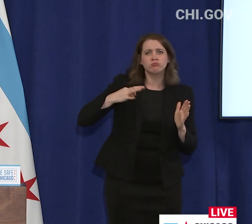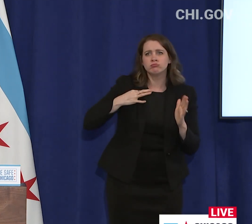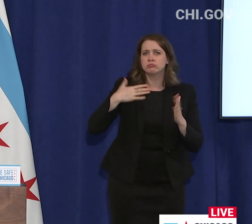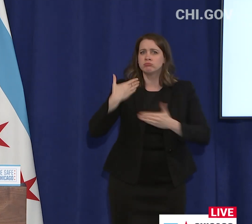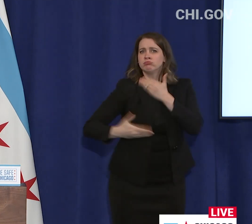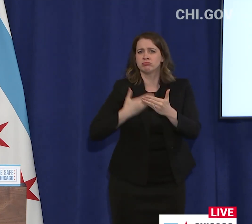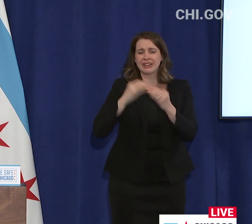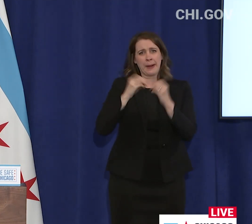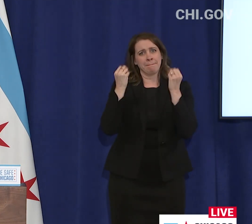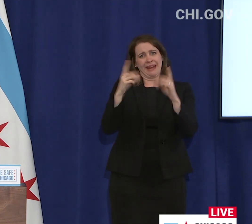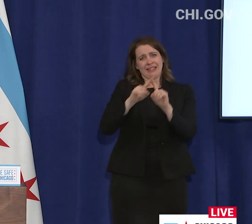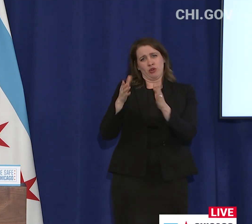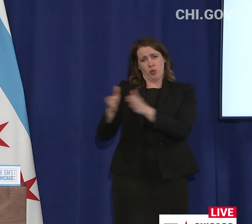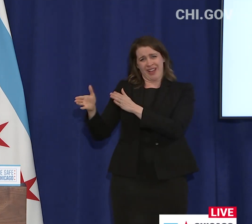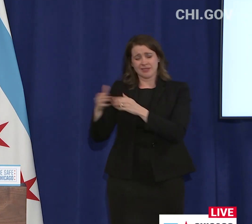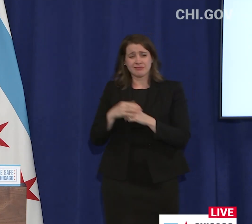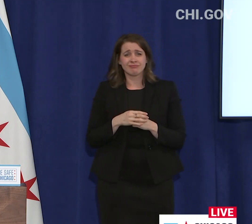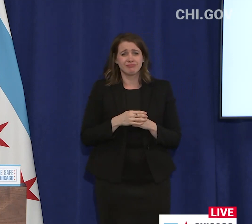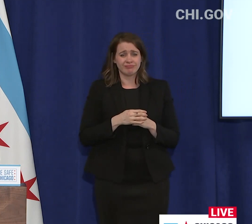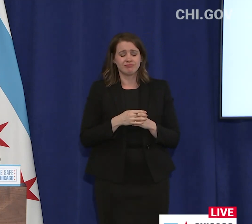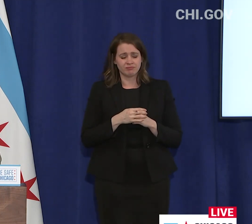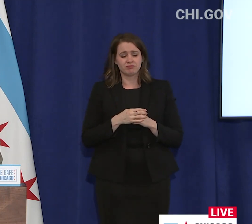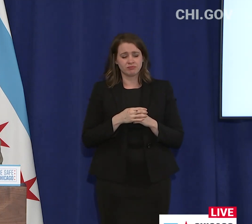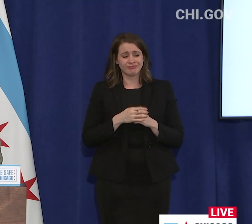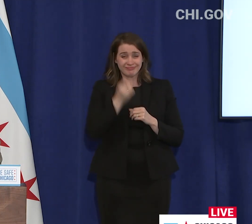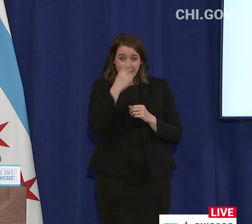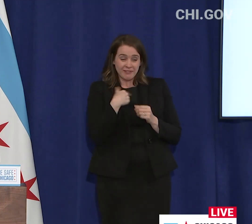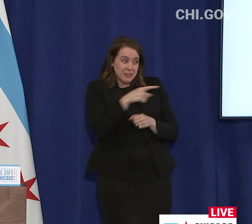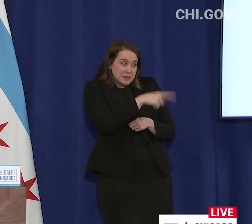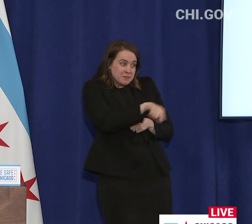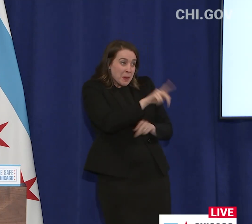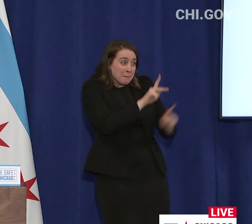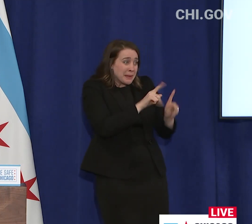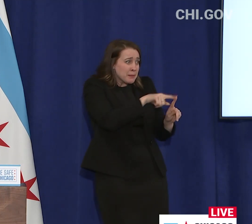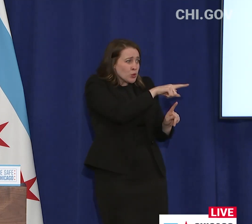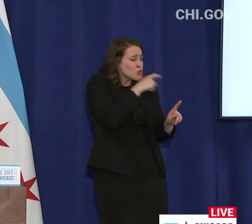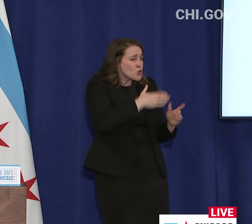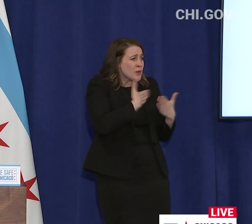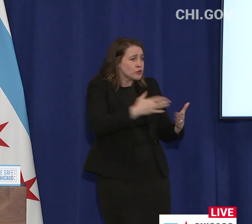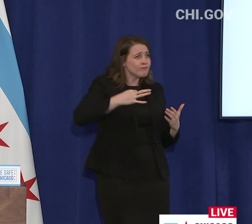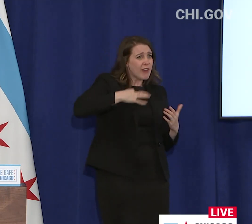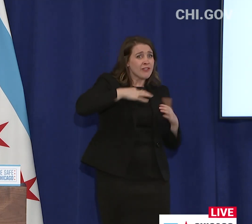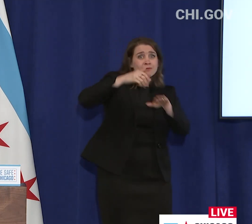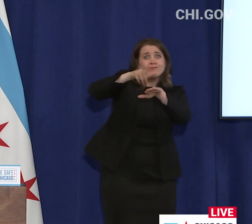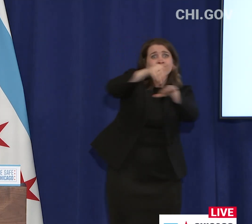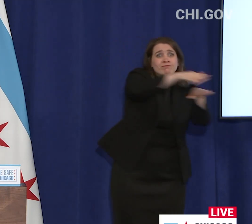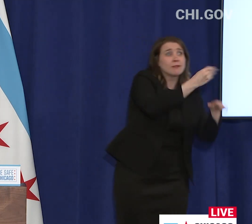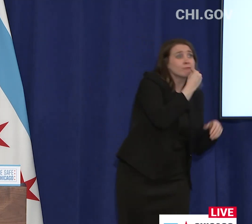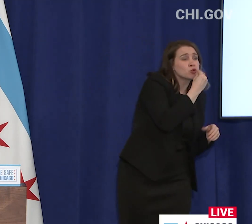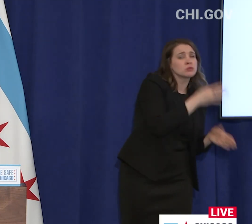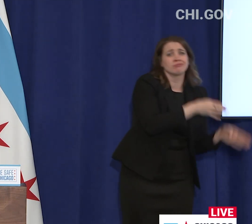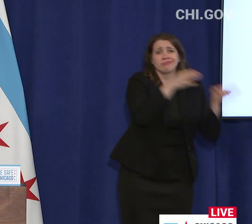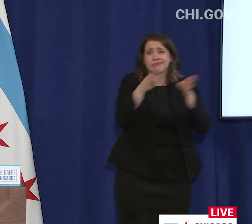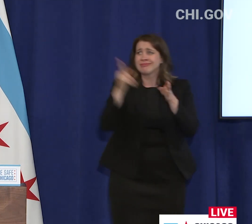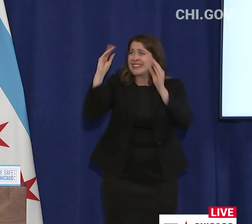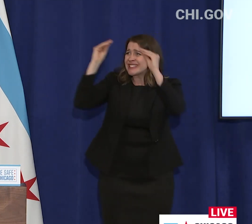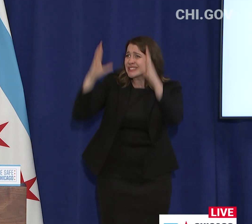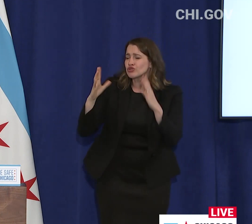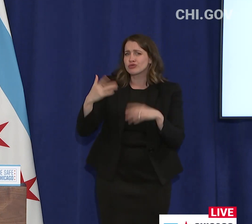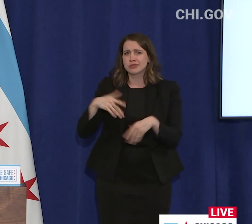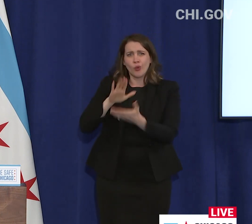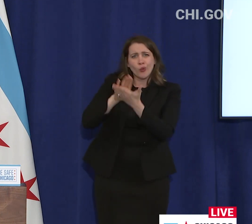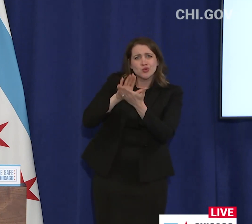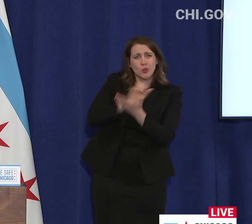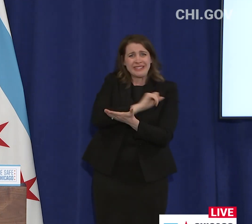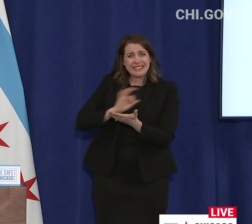ways. From the small army of individuals working in our food distribution centers, to our teachers and school staff